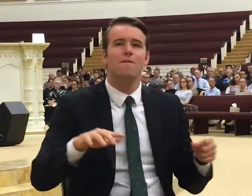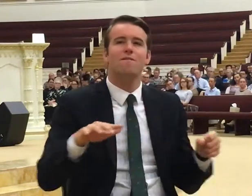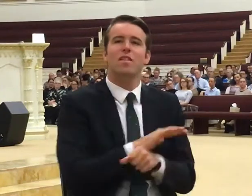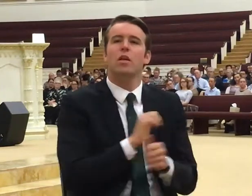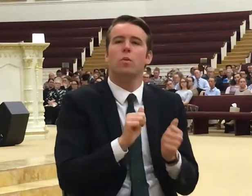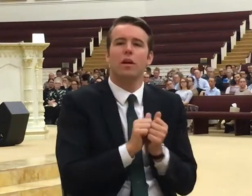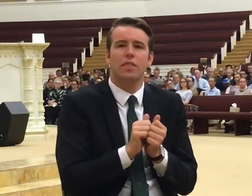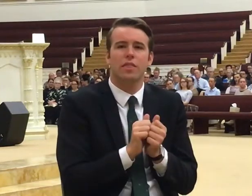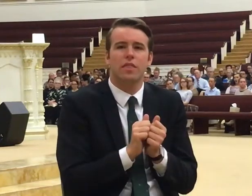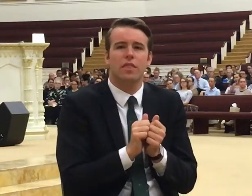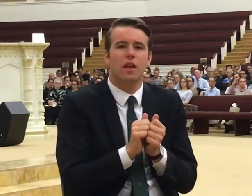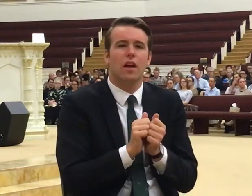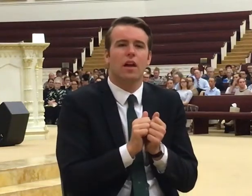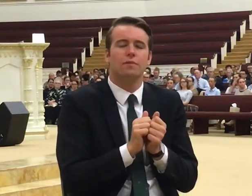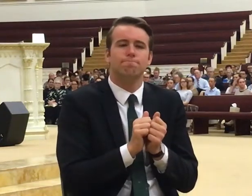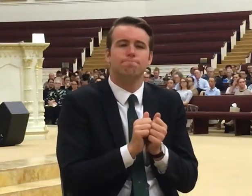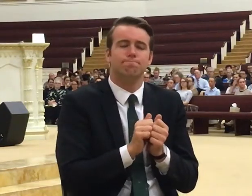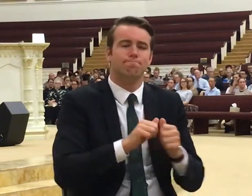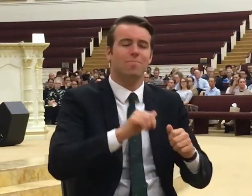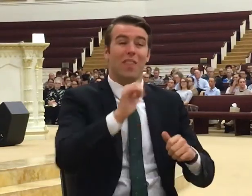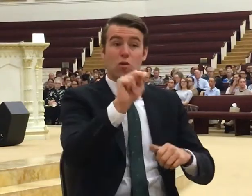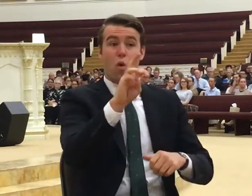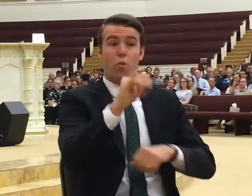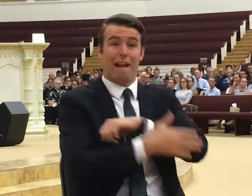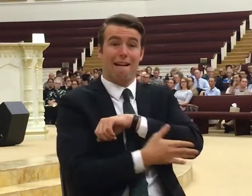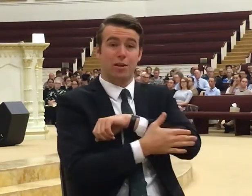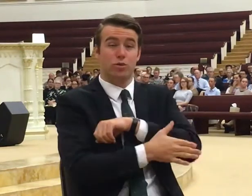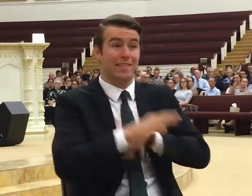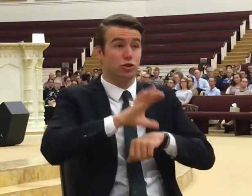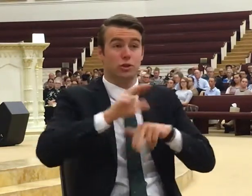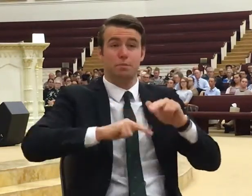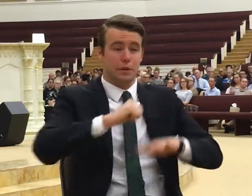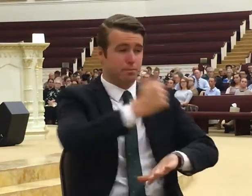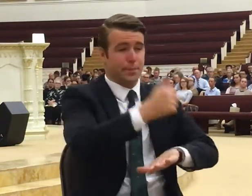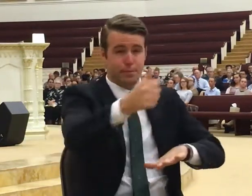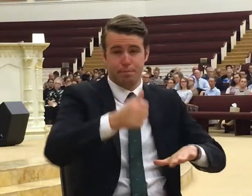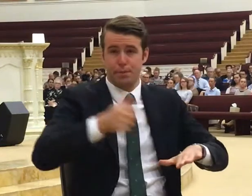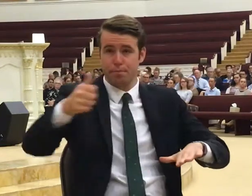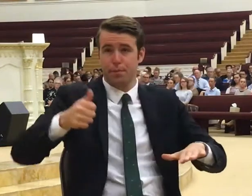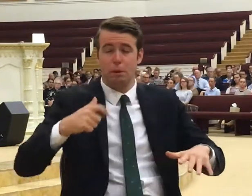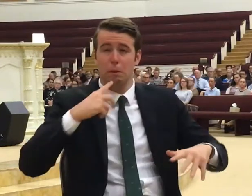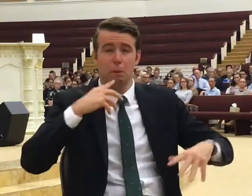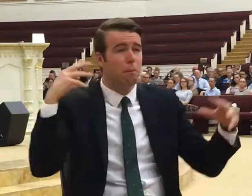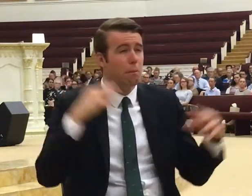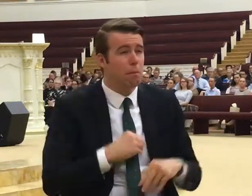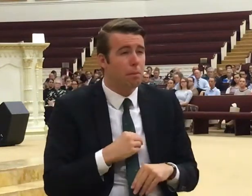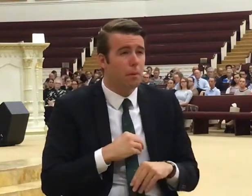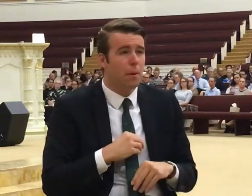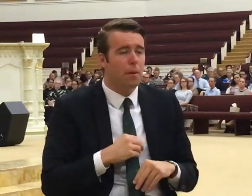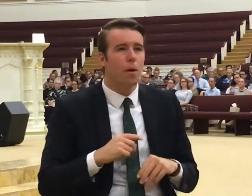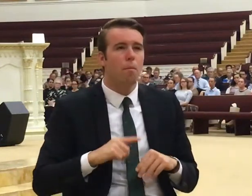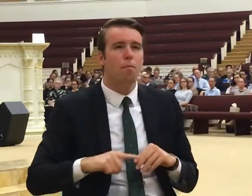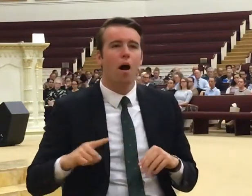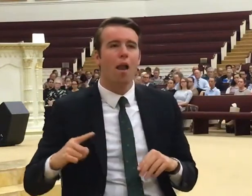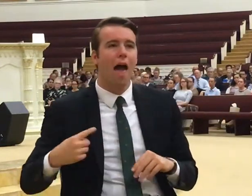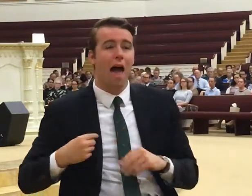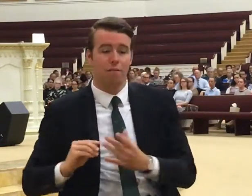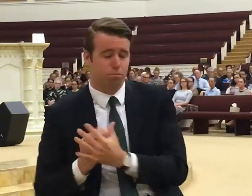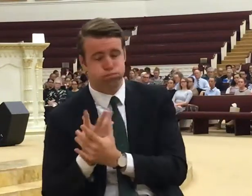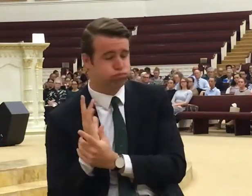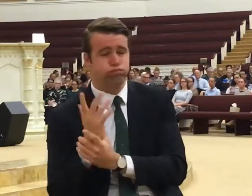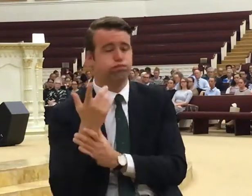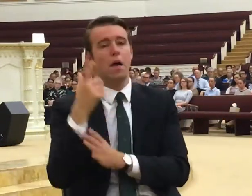beautiful church buildings, there is a burgeoning and growing rapidly